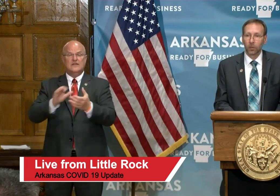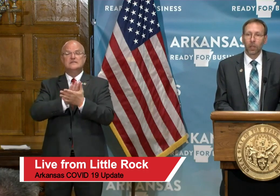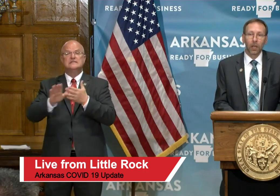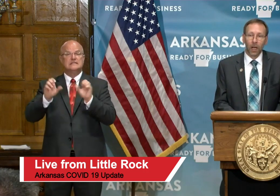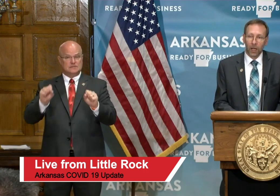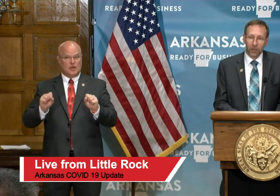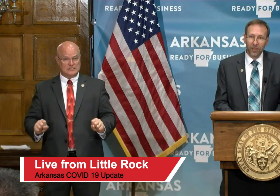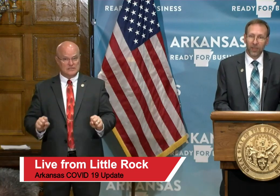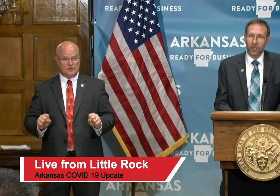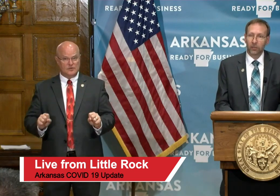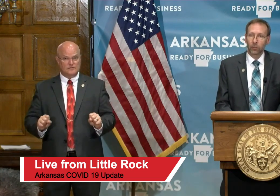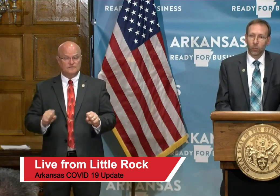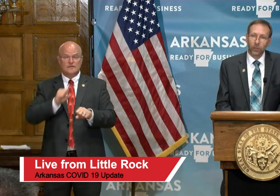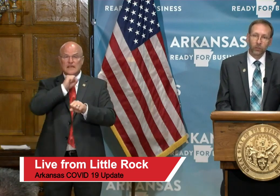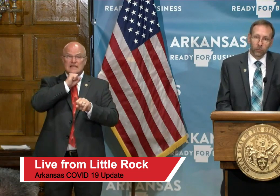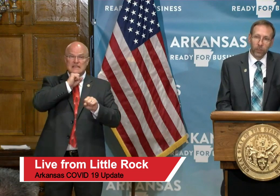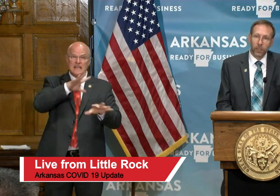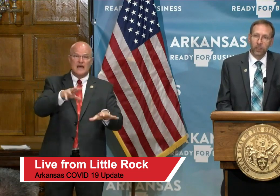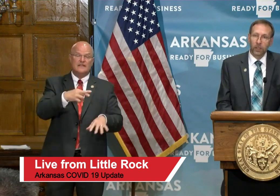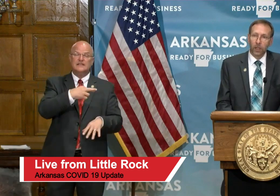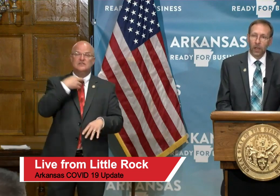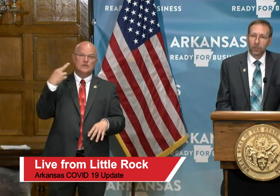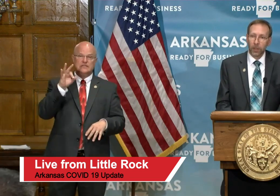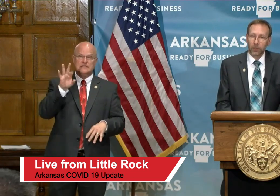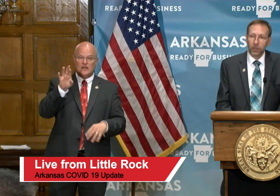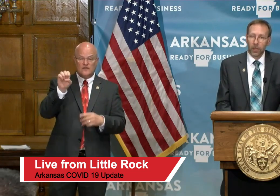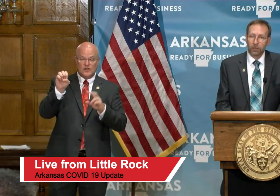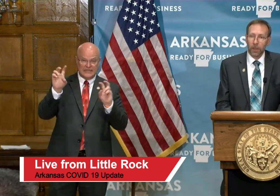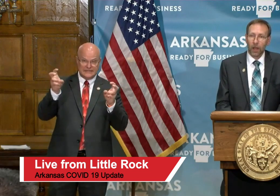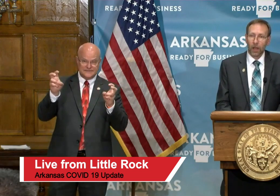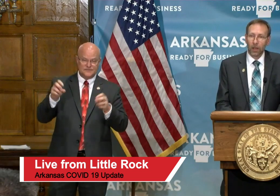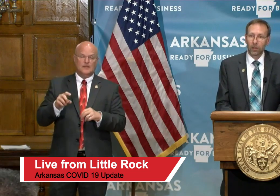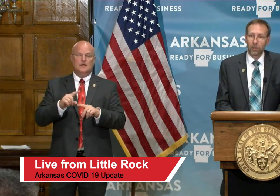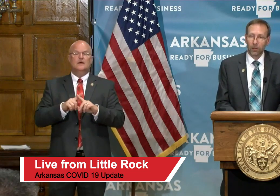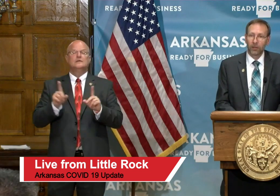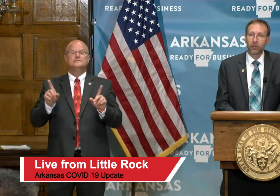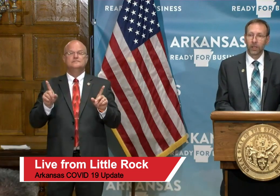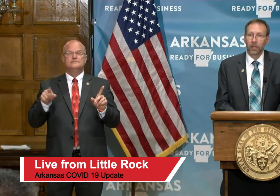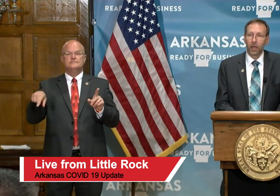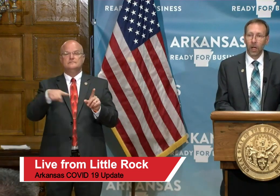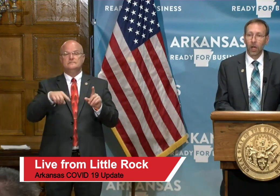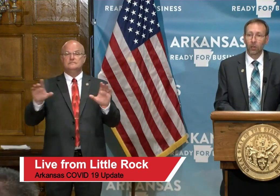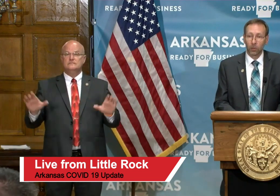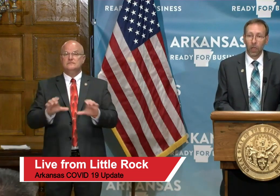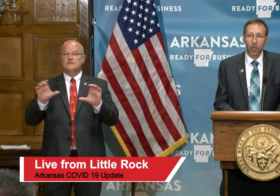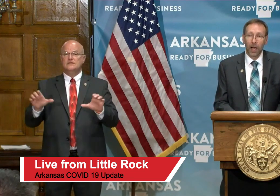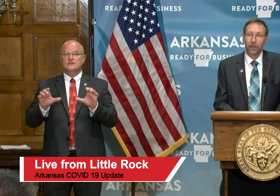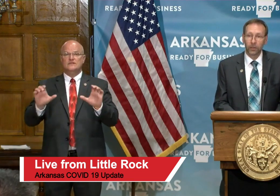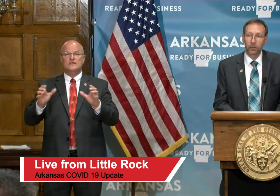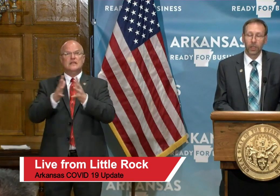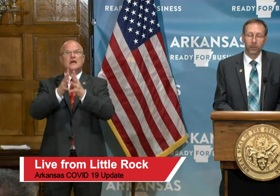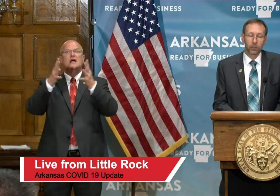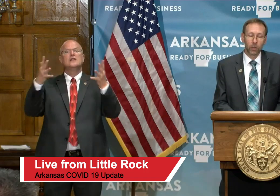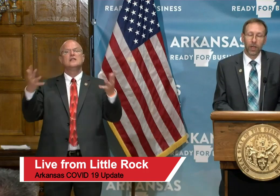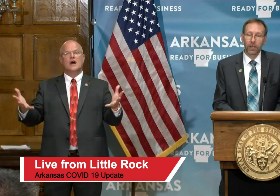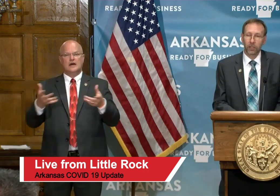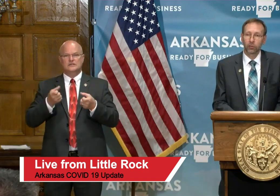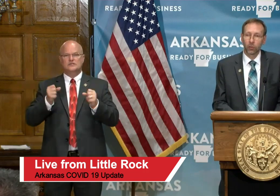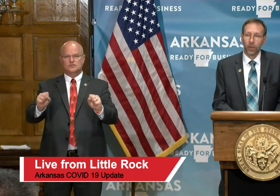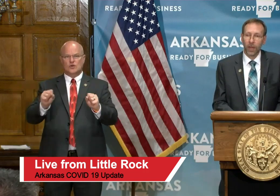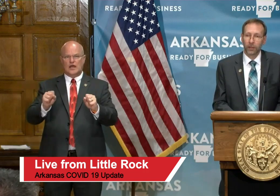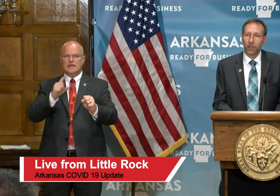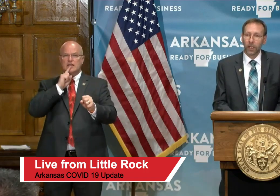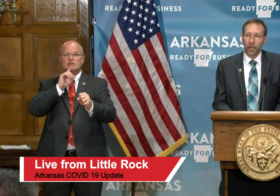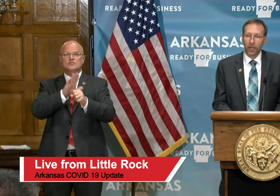as possible. Nothing is risk-free, but they've done a lot to try